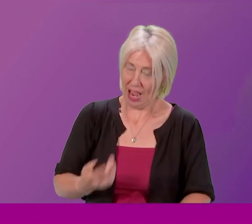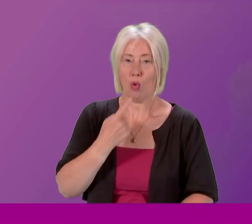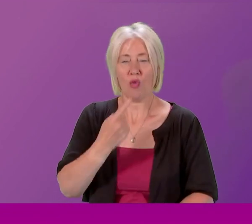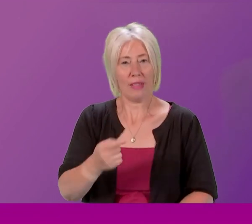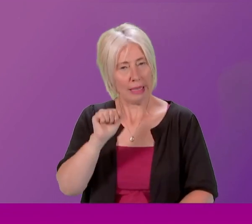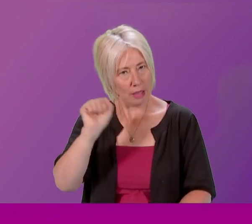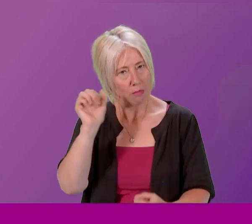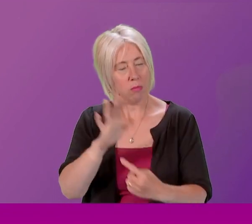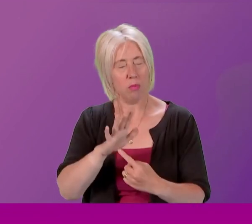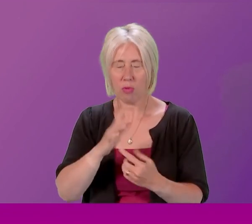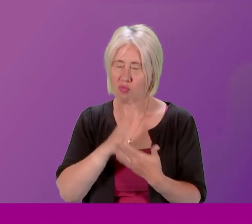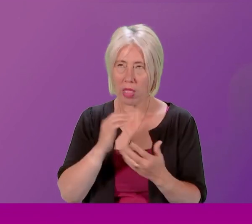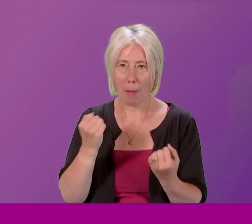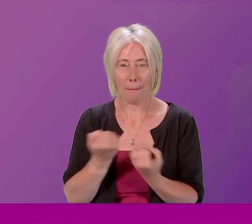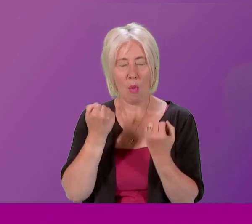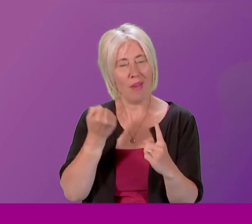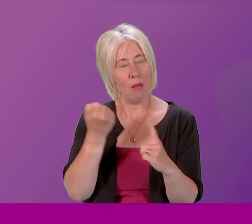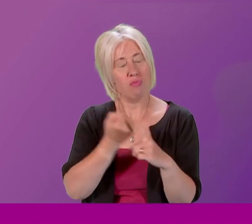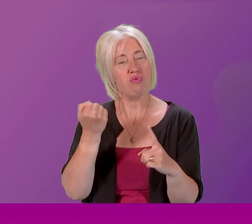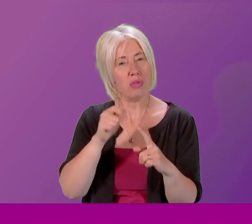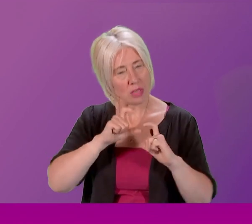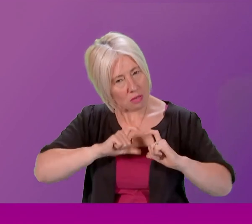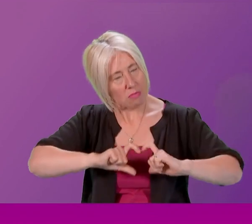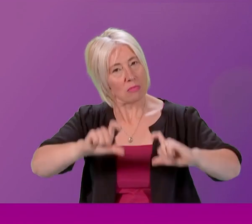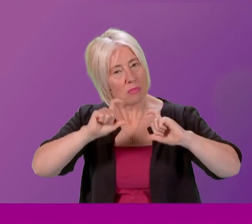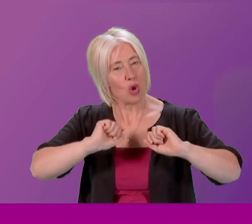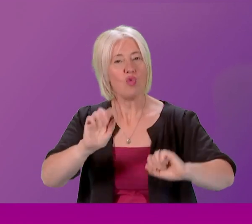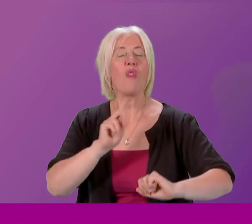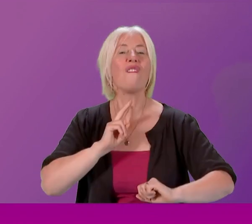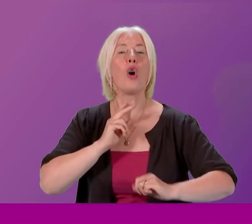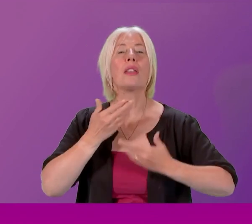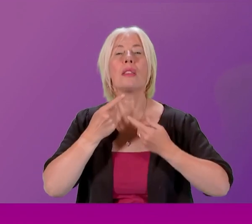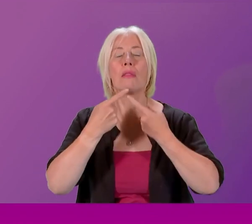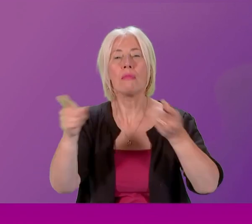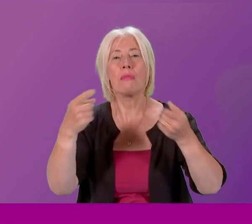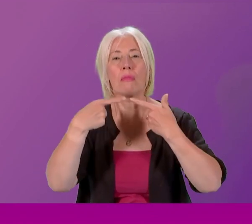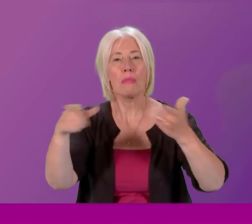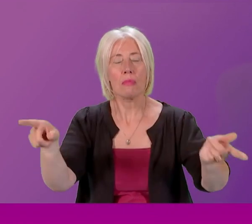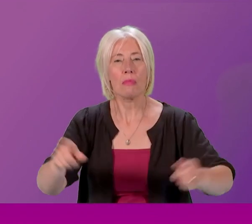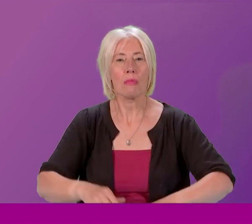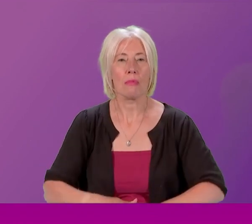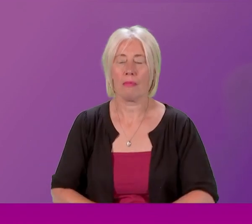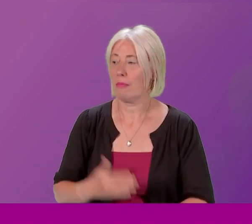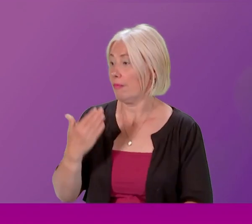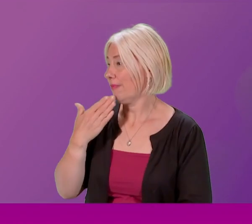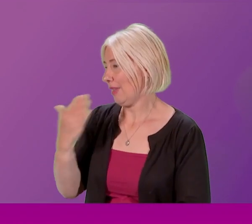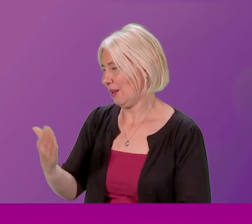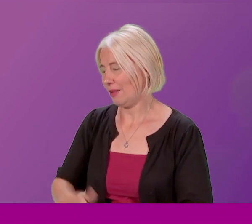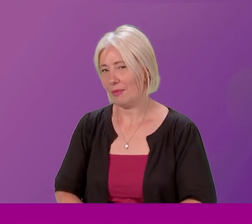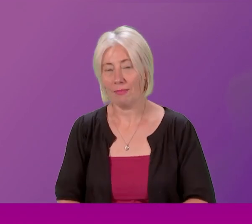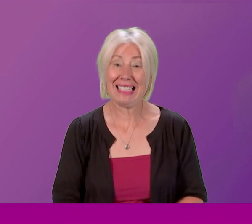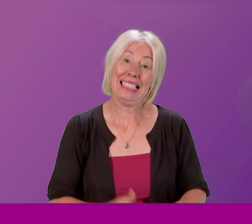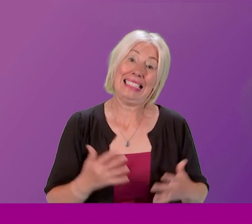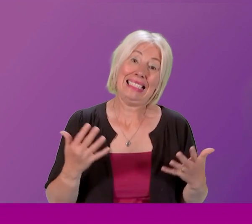really important, really powerful, and keep making sure your voice is heard. Thank you very much indeed.